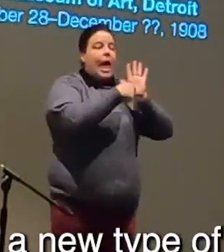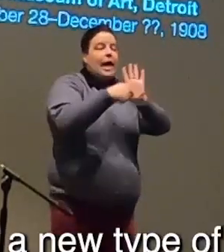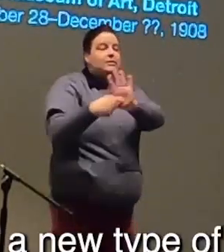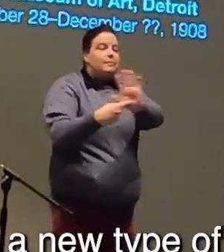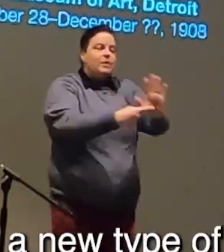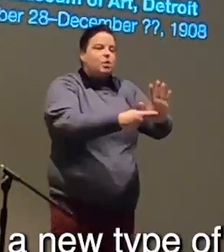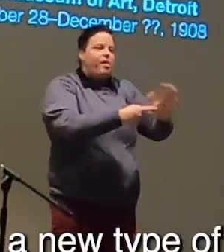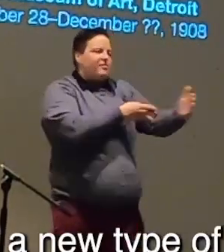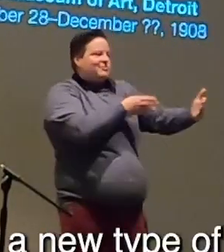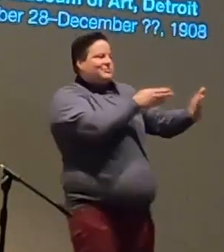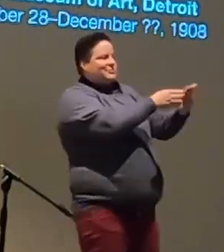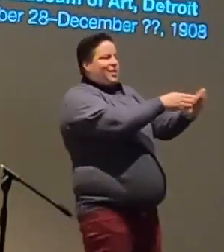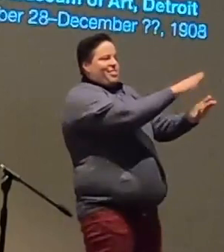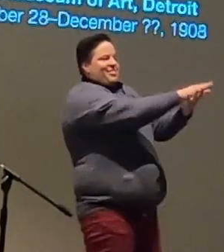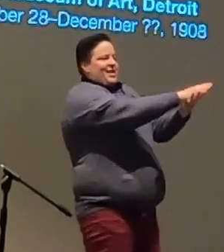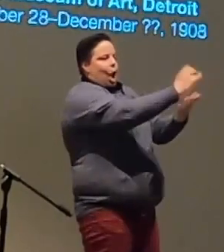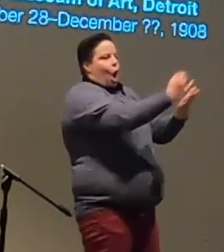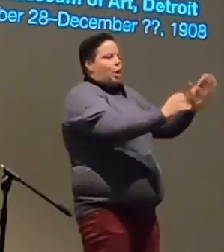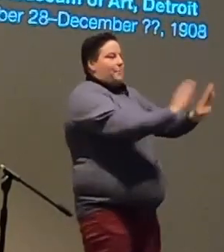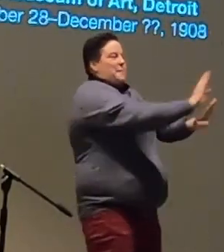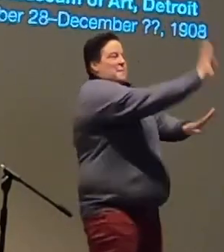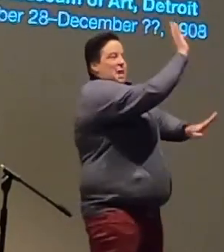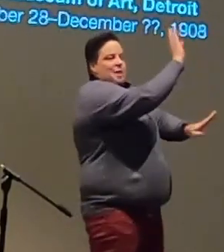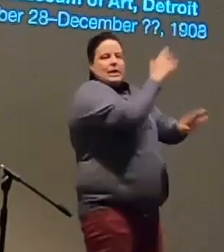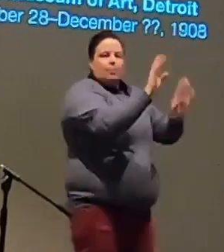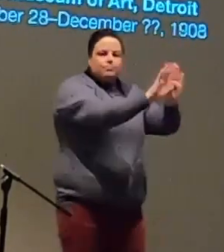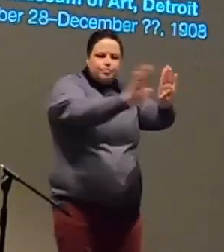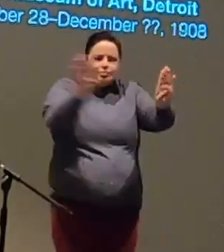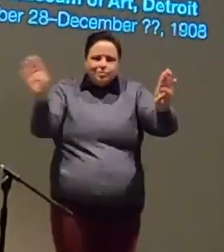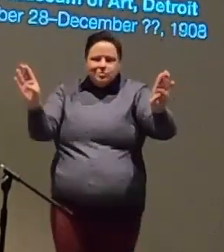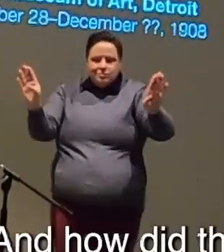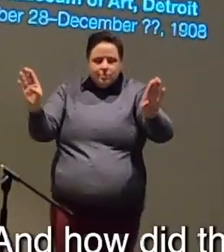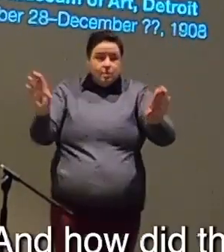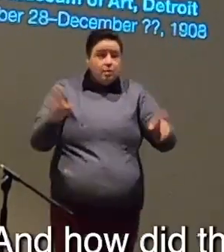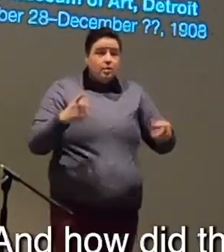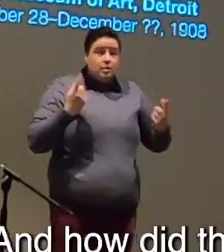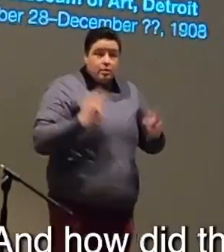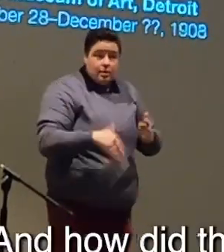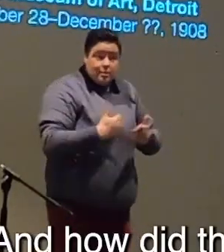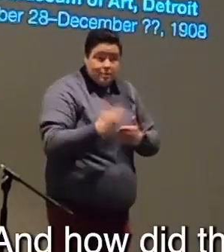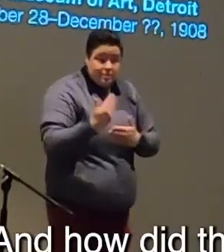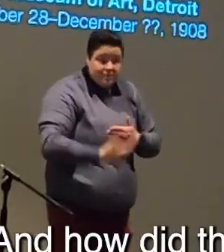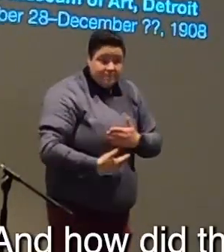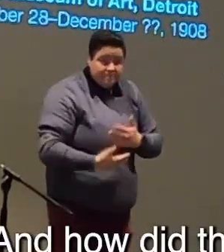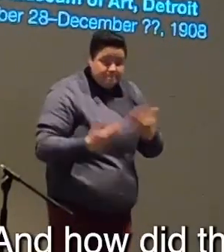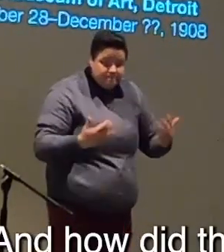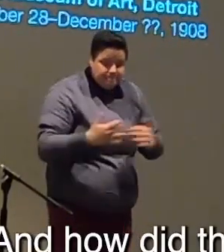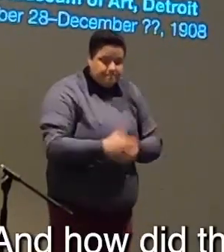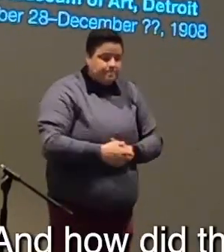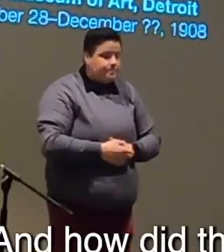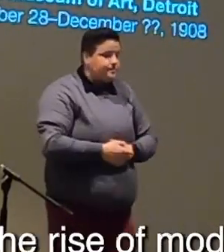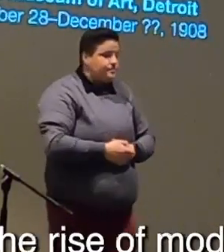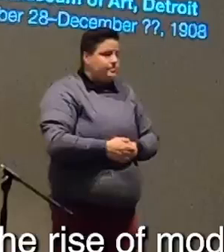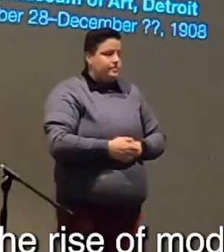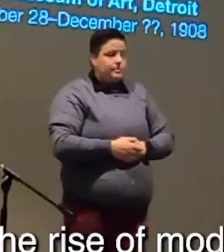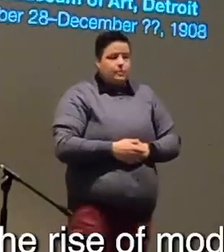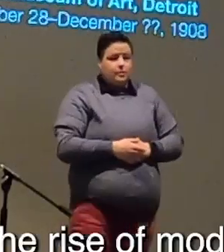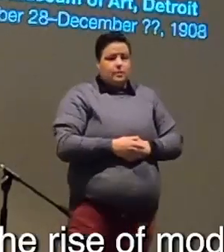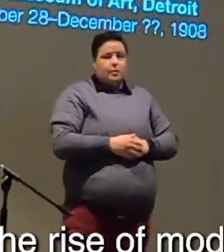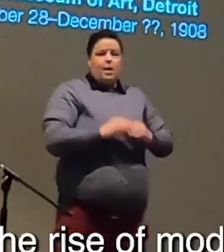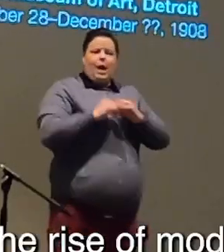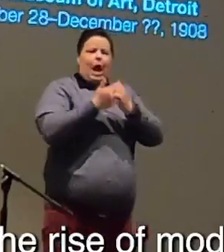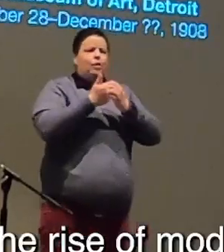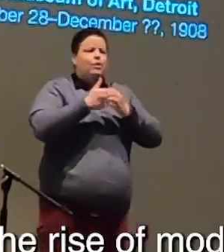went against academic art. So what happened next, and how did this lead to, as I said earlier, the rise